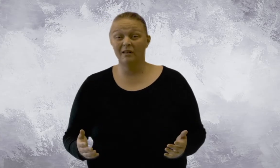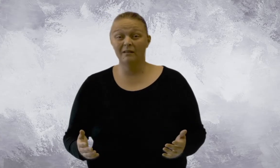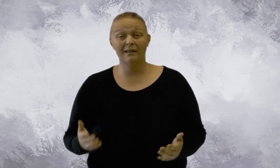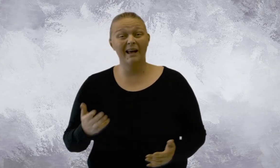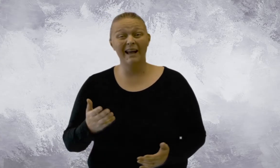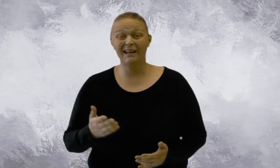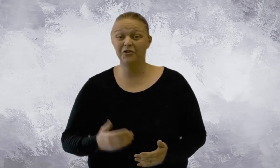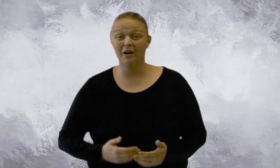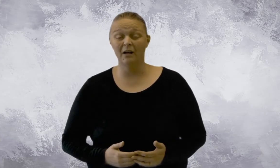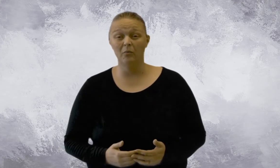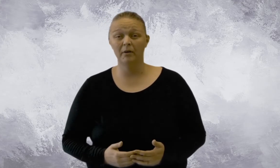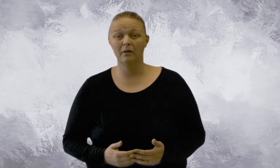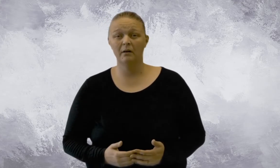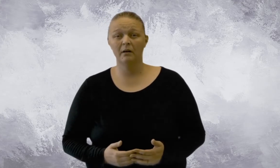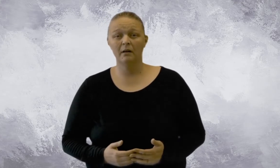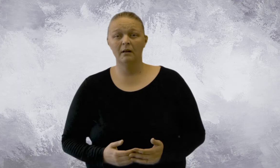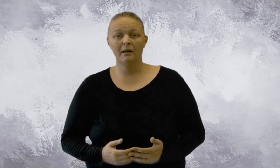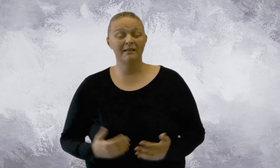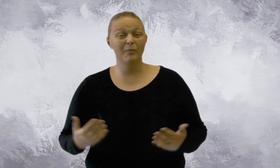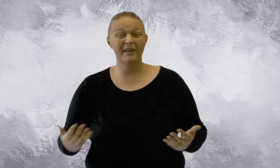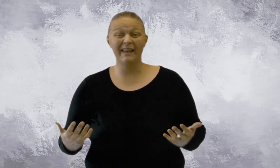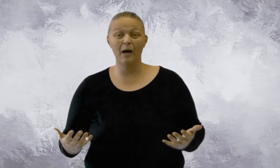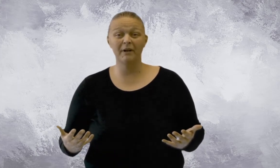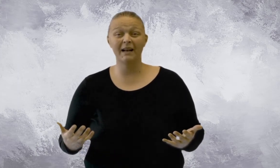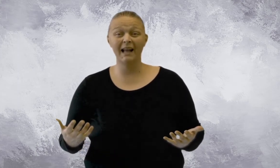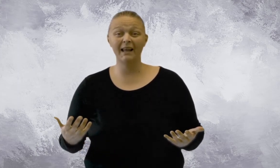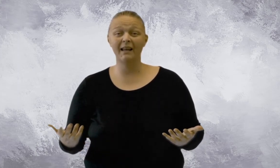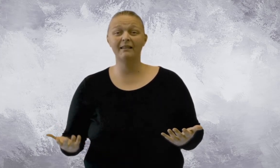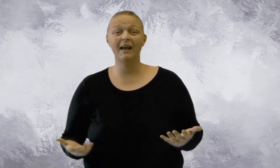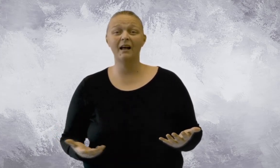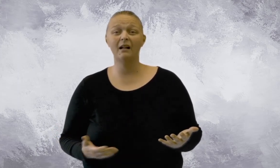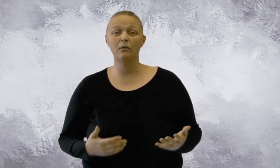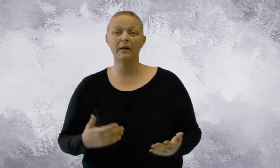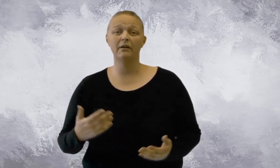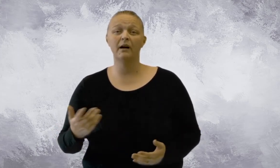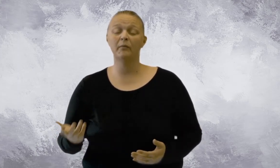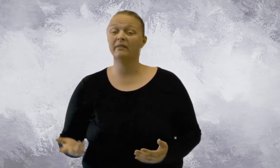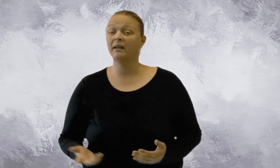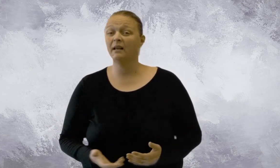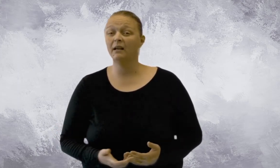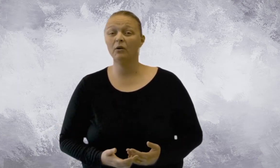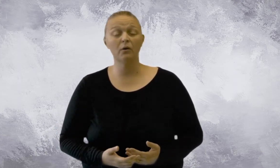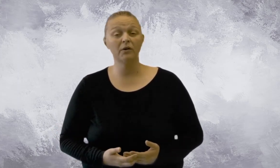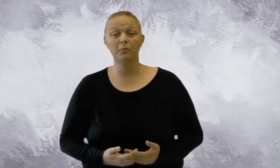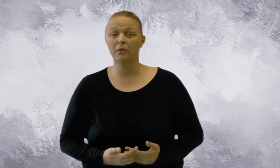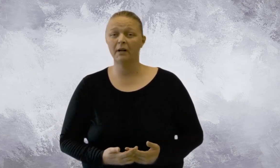Musicians, I need your help. Something's happened and I can't tell whether I'm singing or whispering